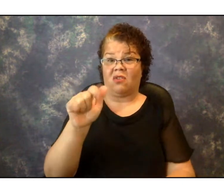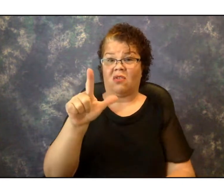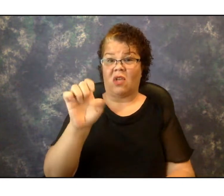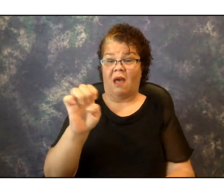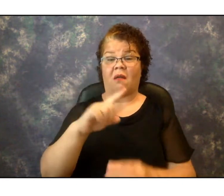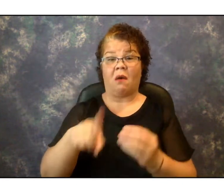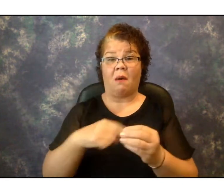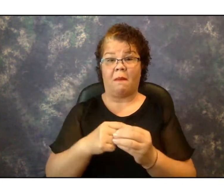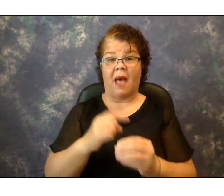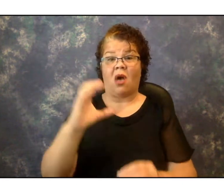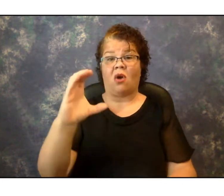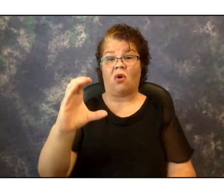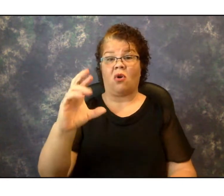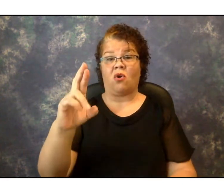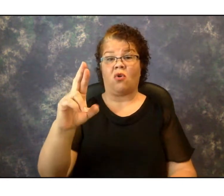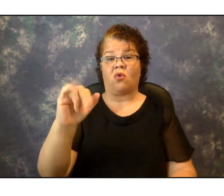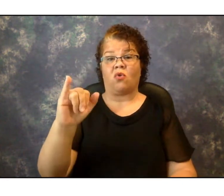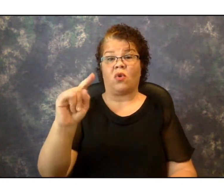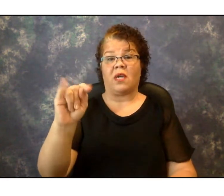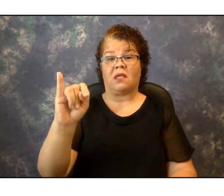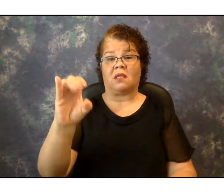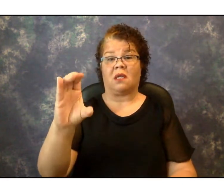like the actual critical race theory.